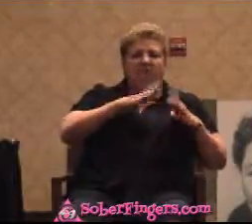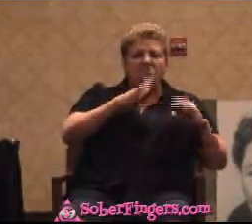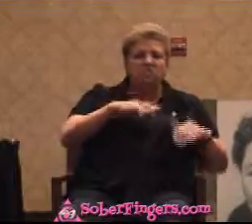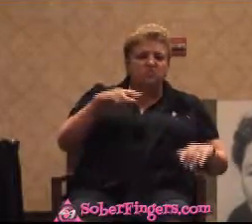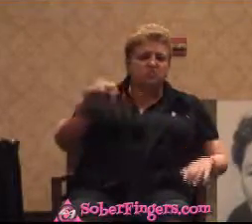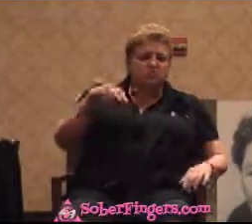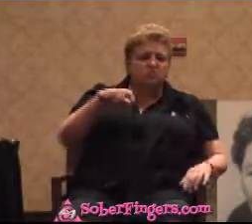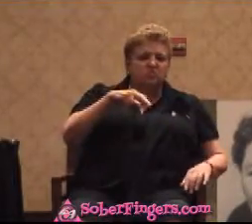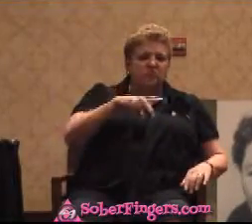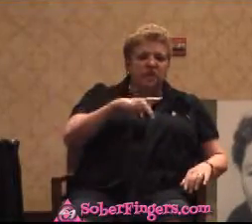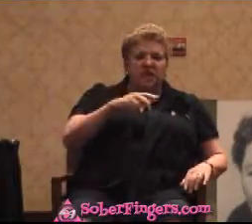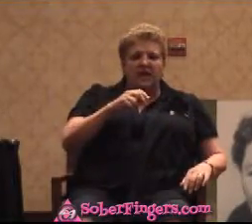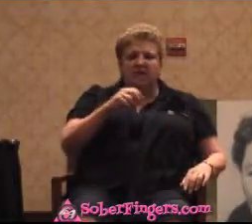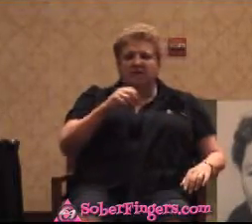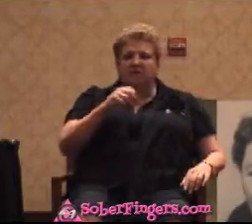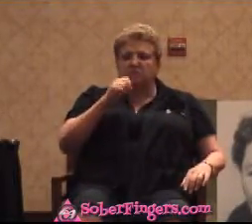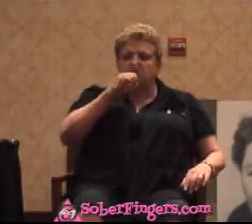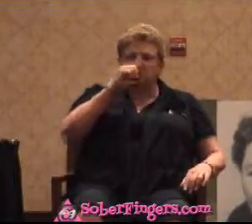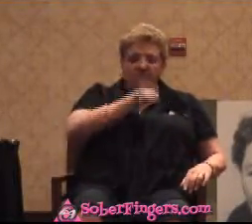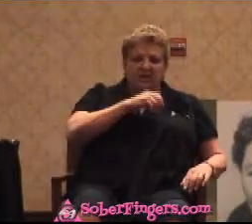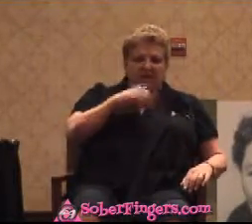and I got ice water flowing through my veins,